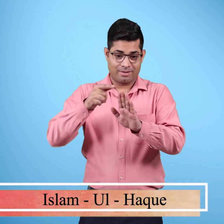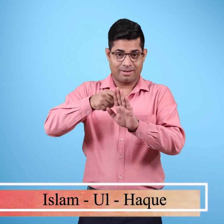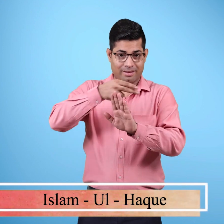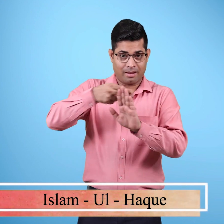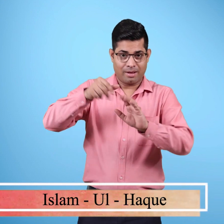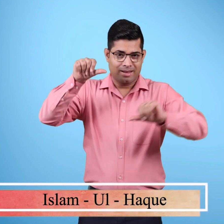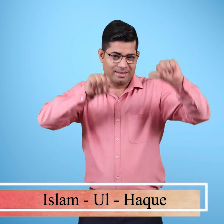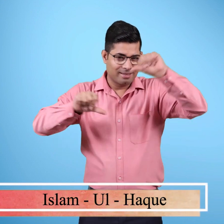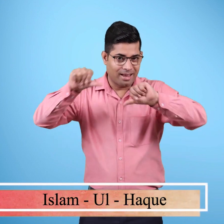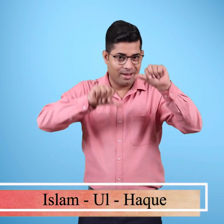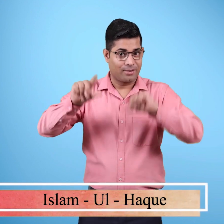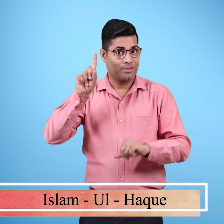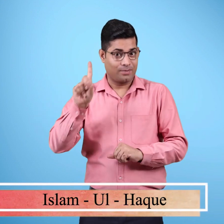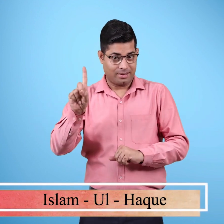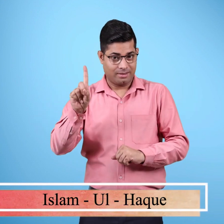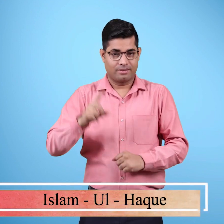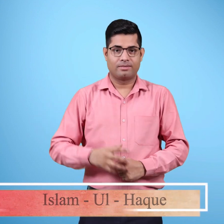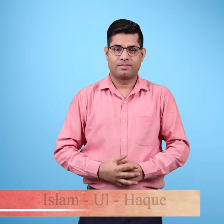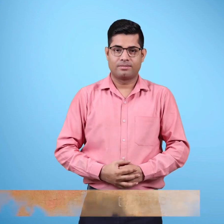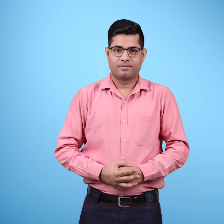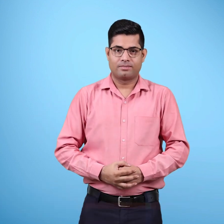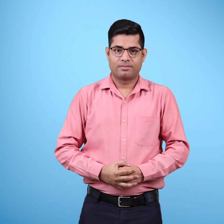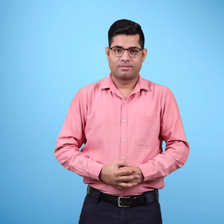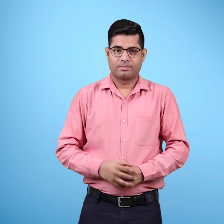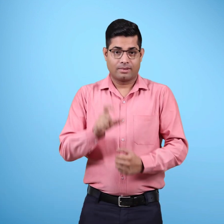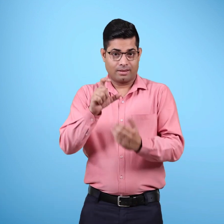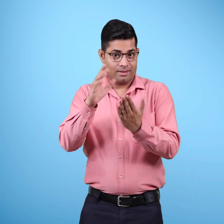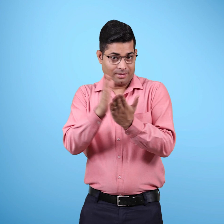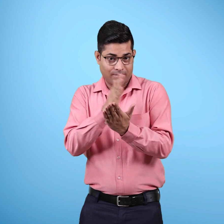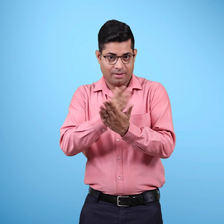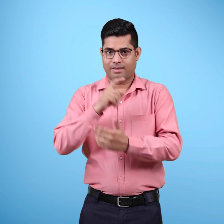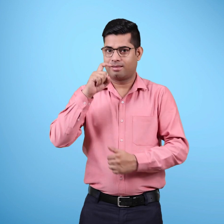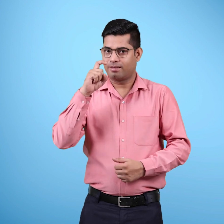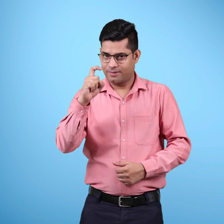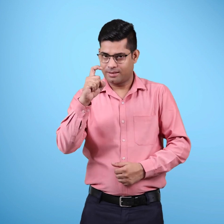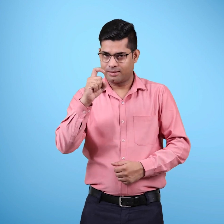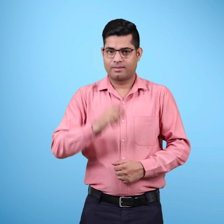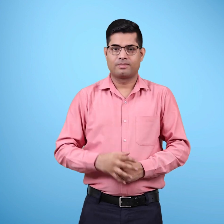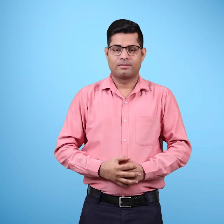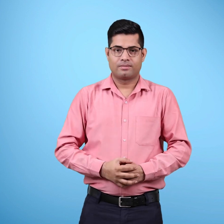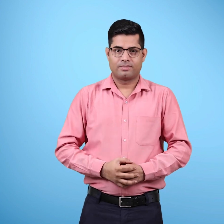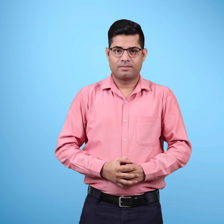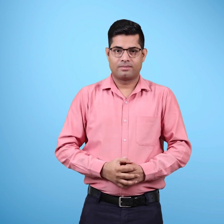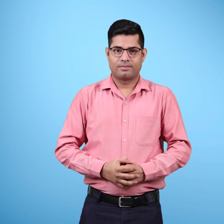entitled Science 1. This is the lesson 7,